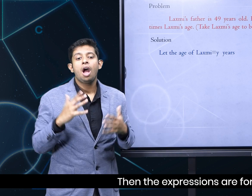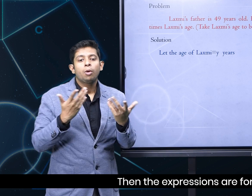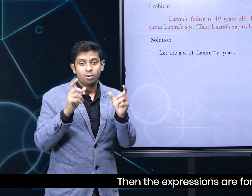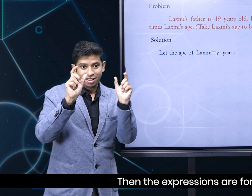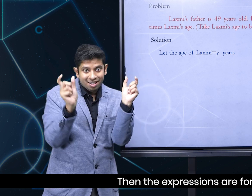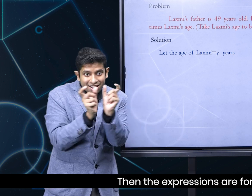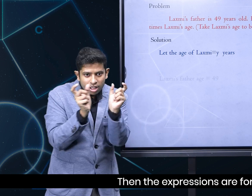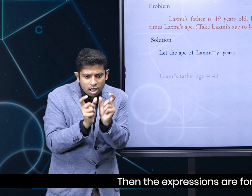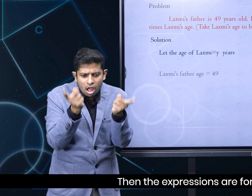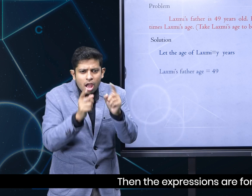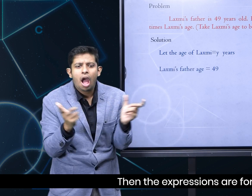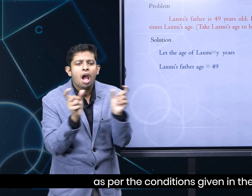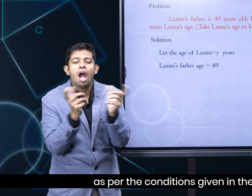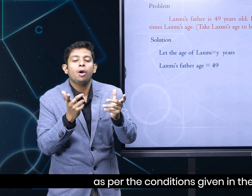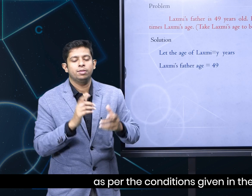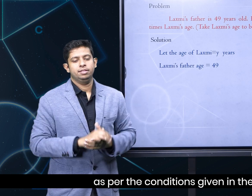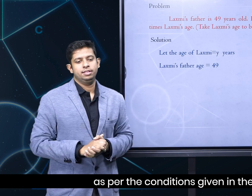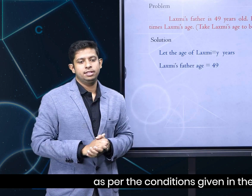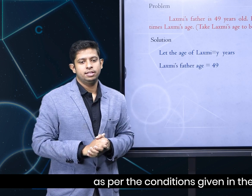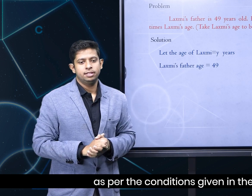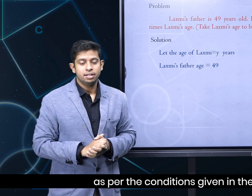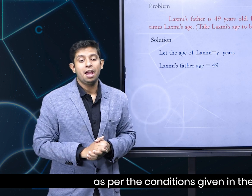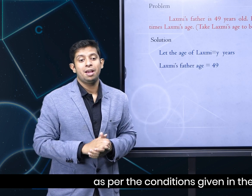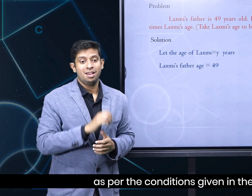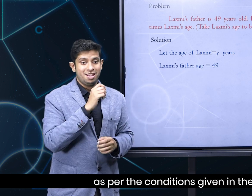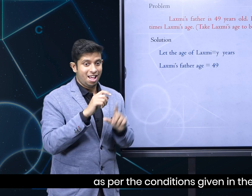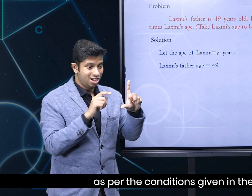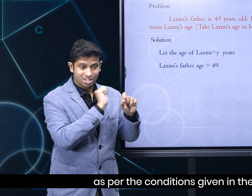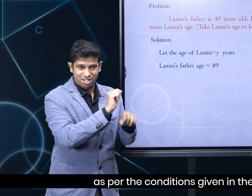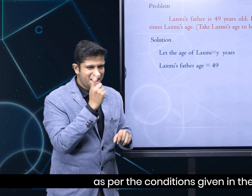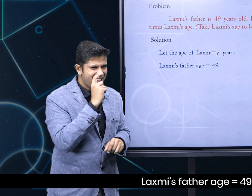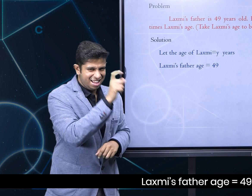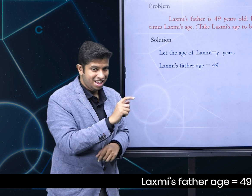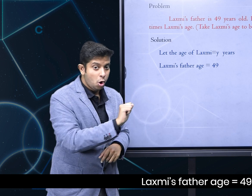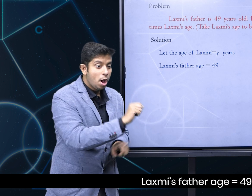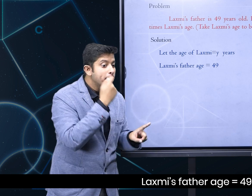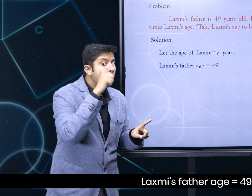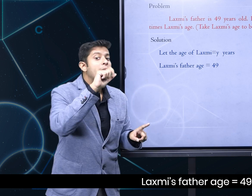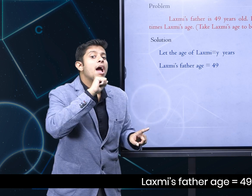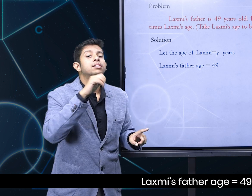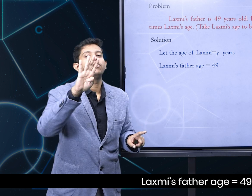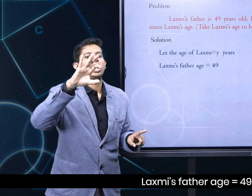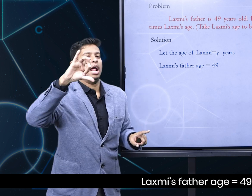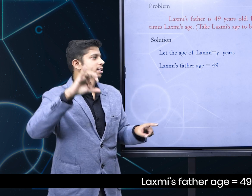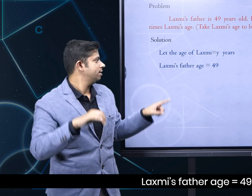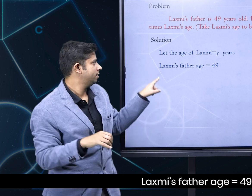Then the expressions are formed as per the conditions given in the question. Lakshmi's father's age is equal to 49.